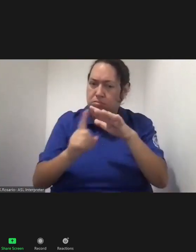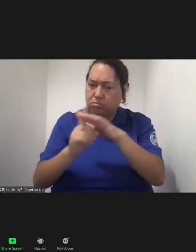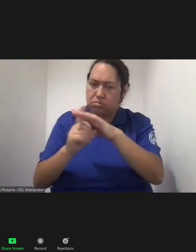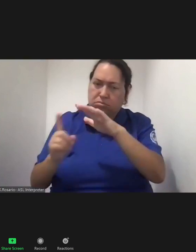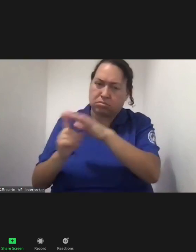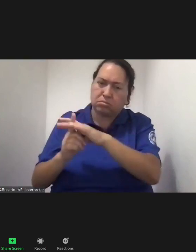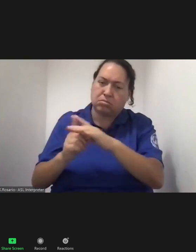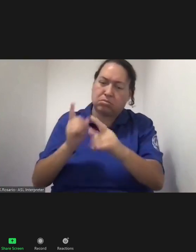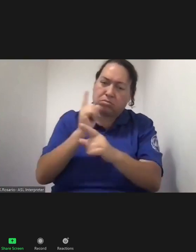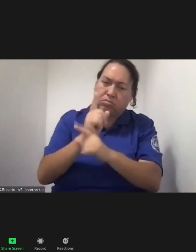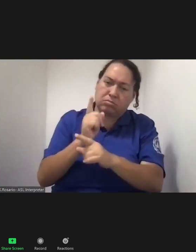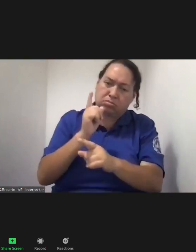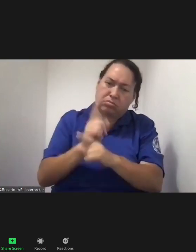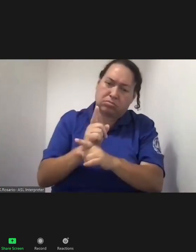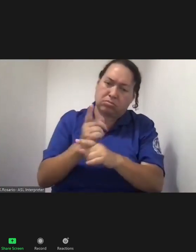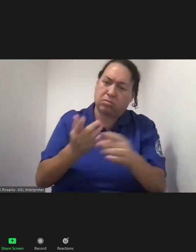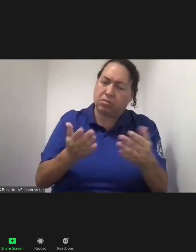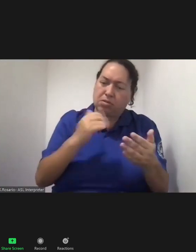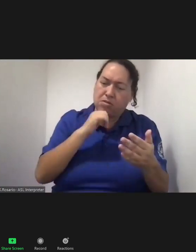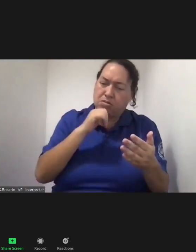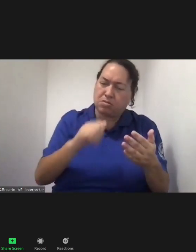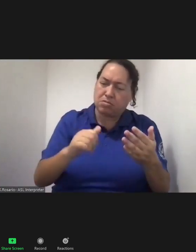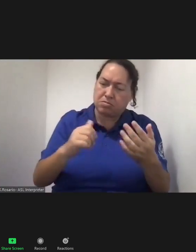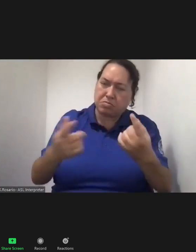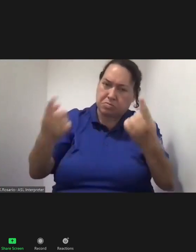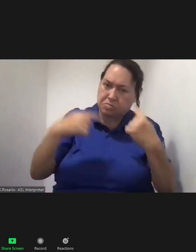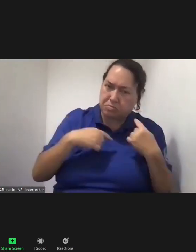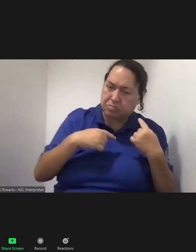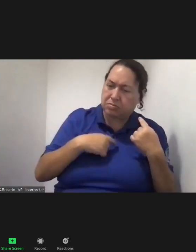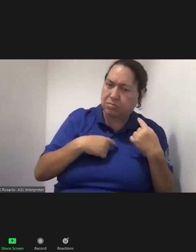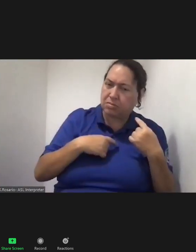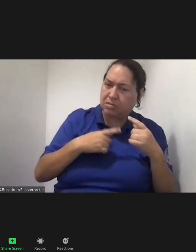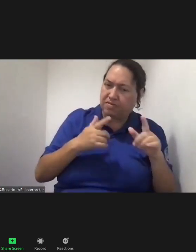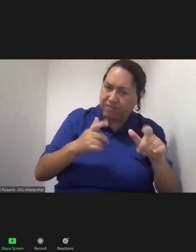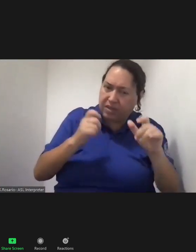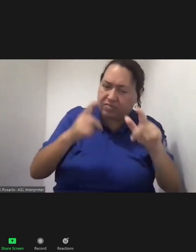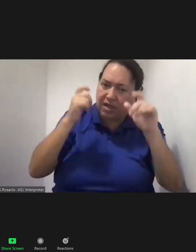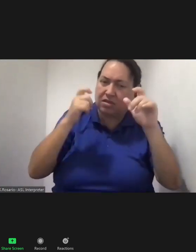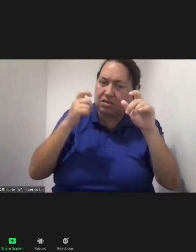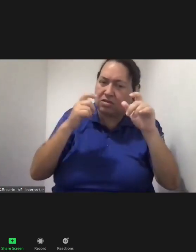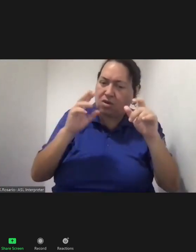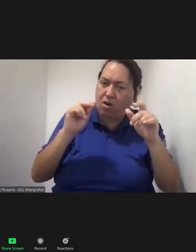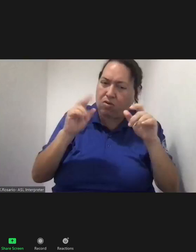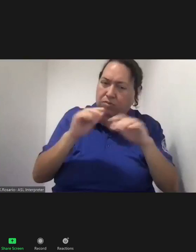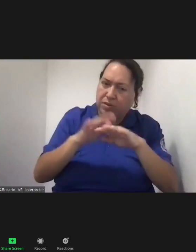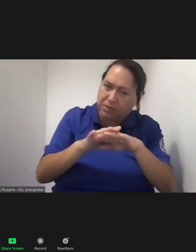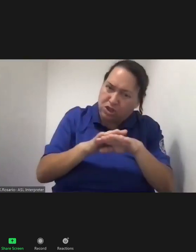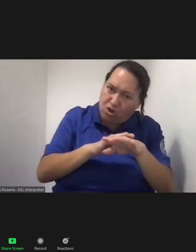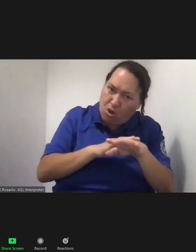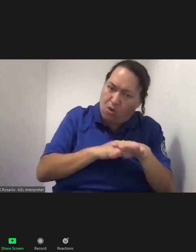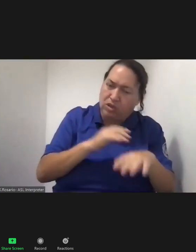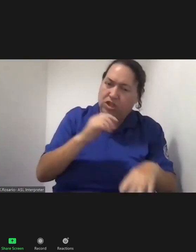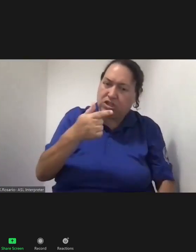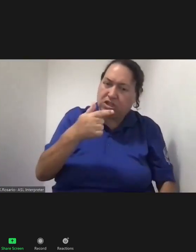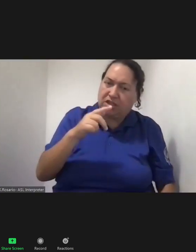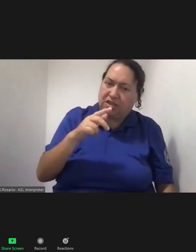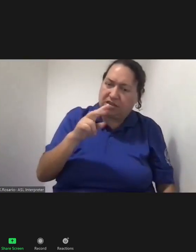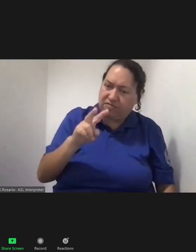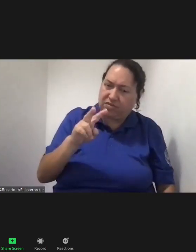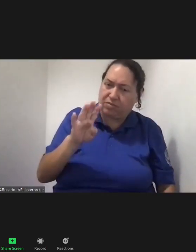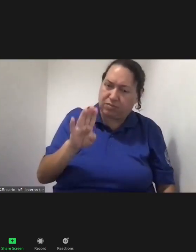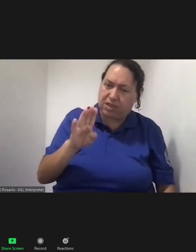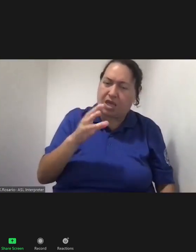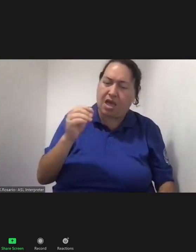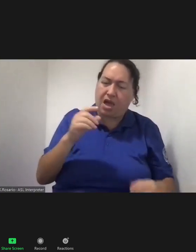right, they may not come right away. And in fact, the GVB and the tourist